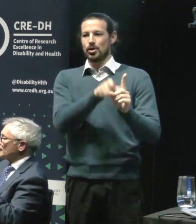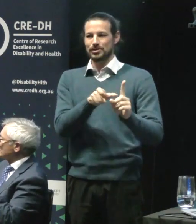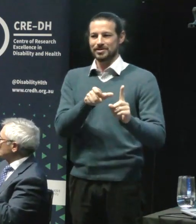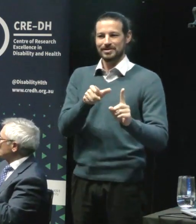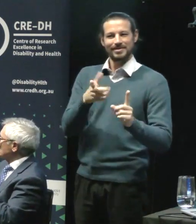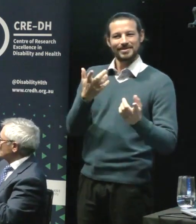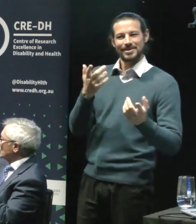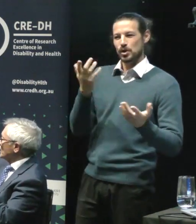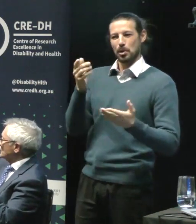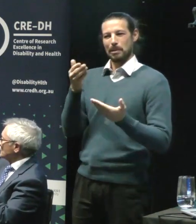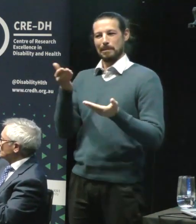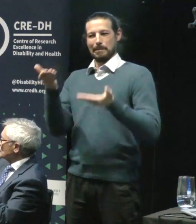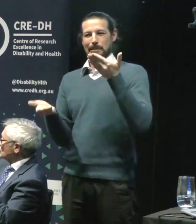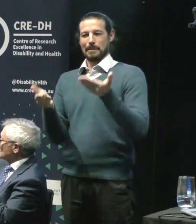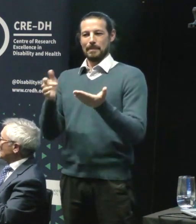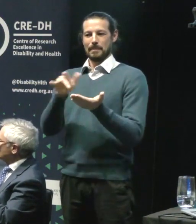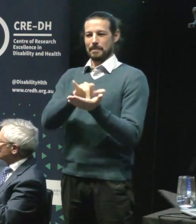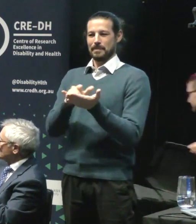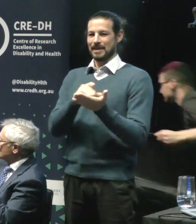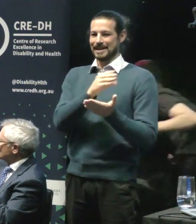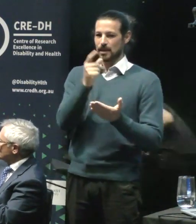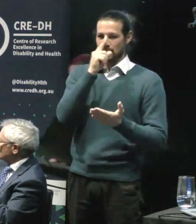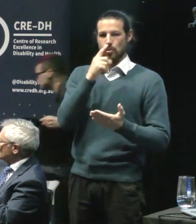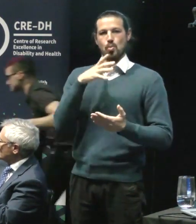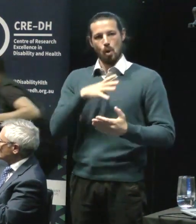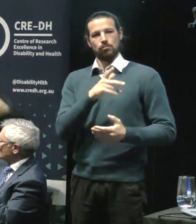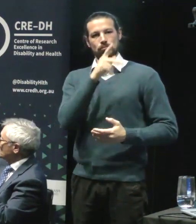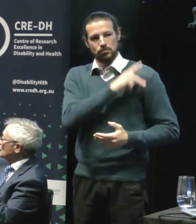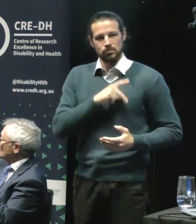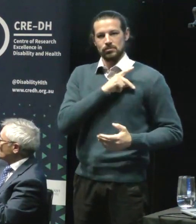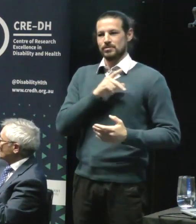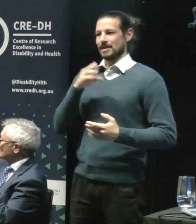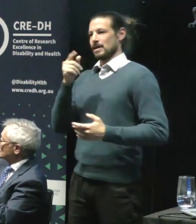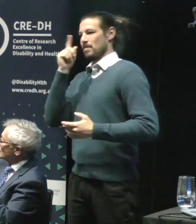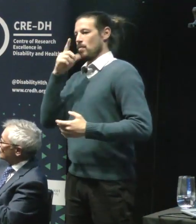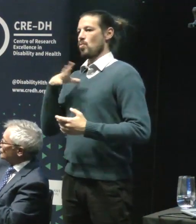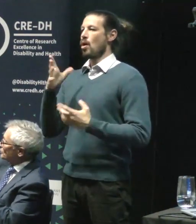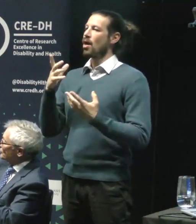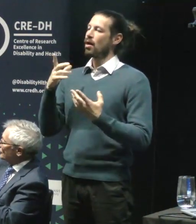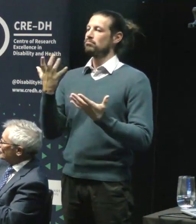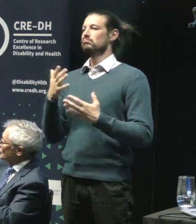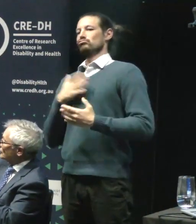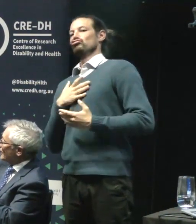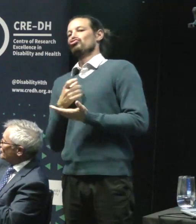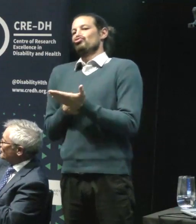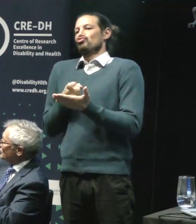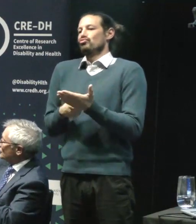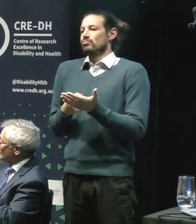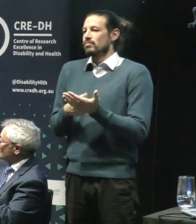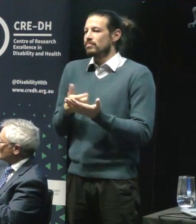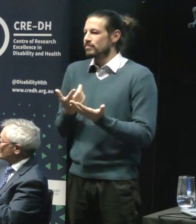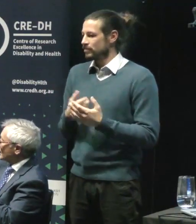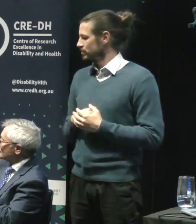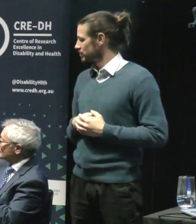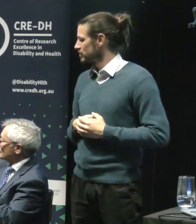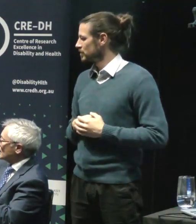a balance between those who want to have the choice to do what to employ who they want and those who would prefer to also to have people who do